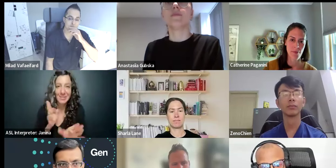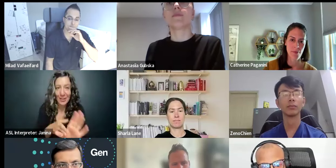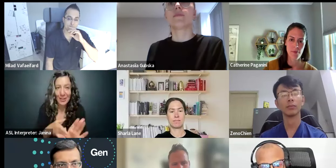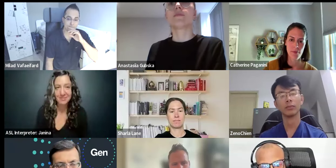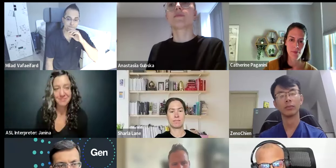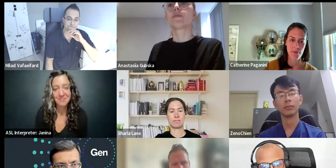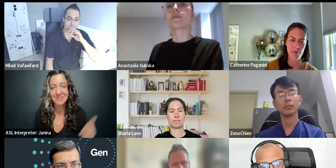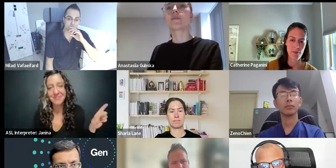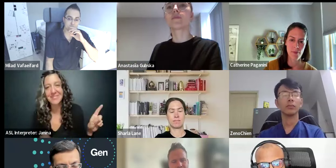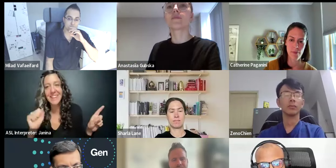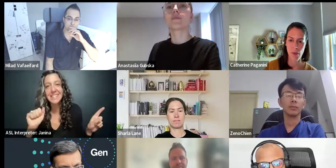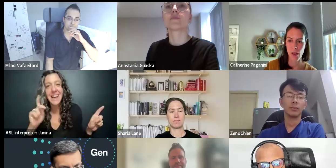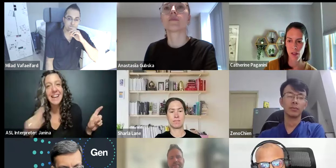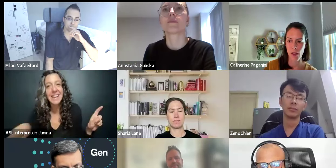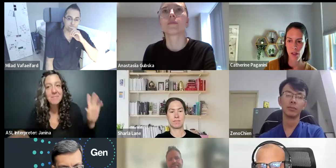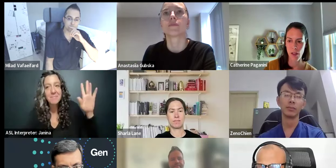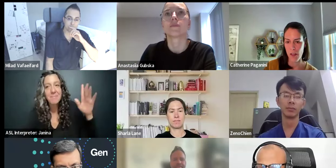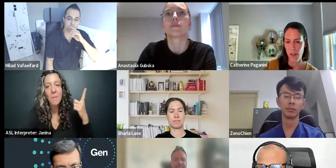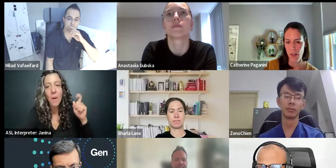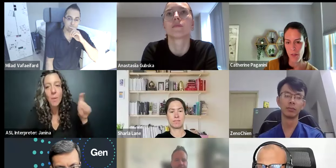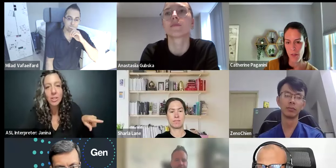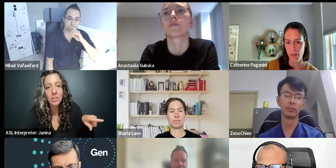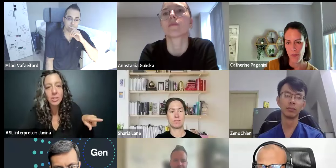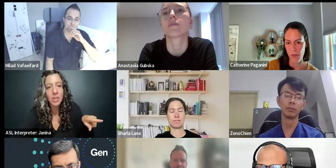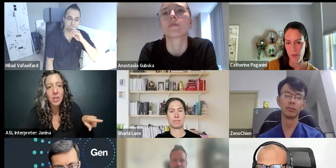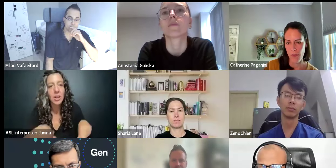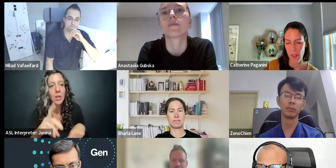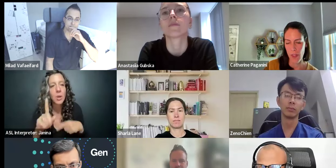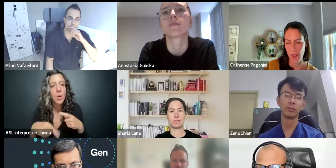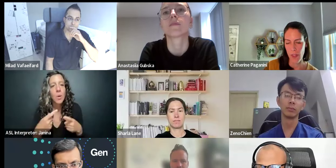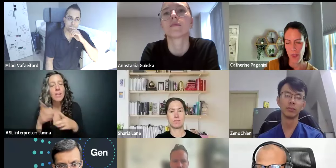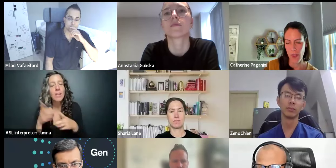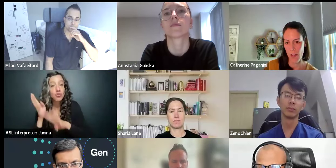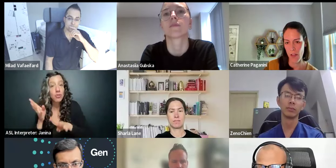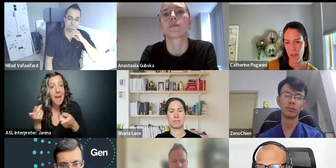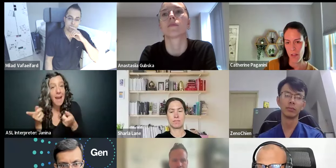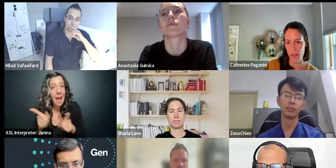So one question. So when there's a streaming going on,